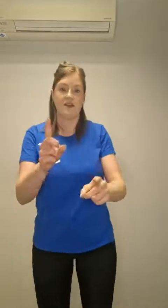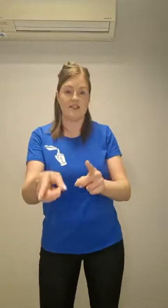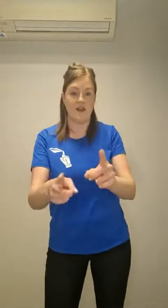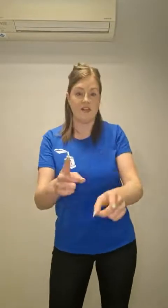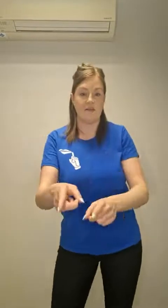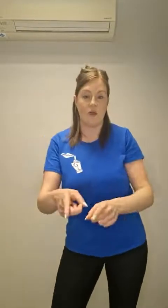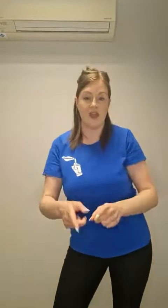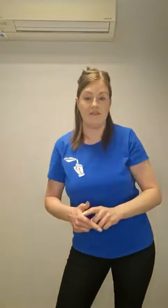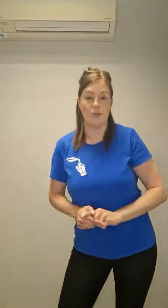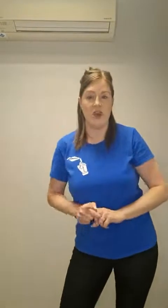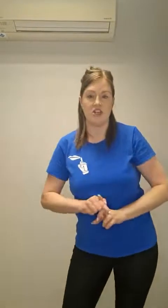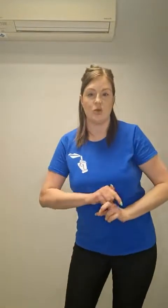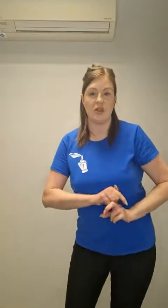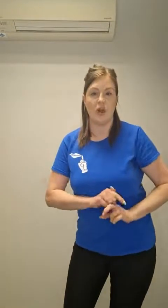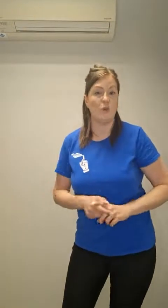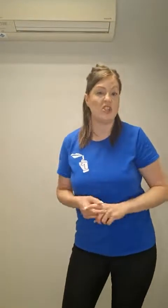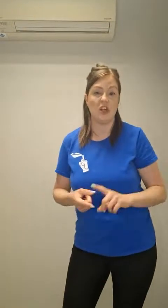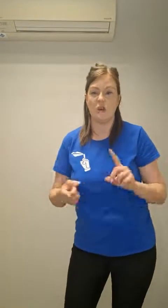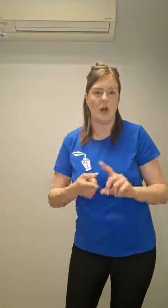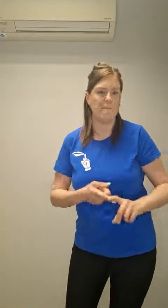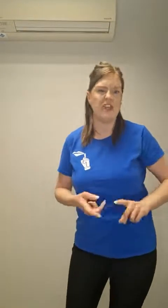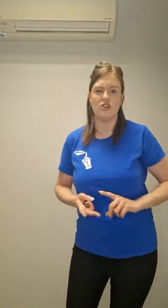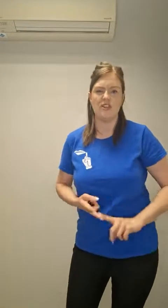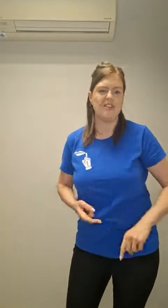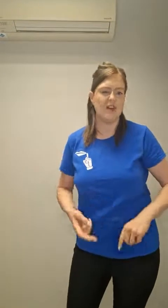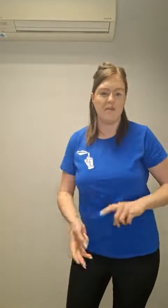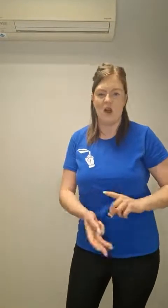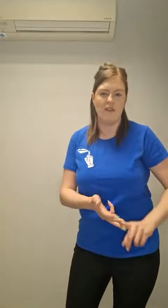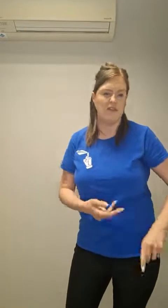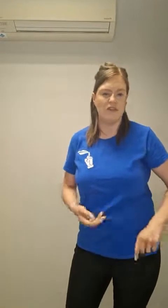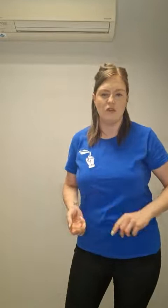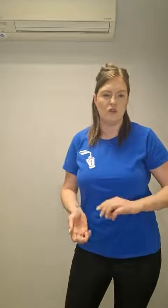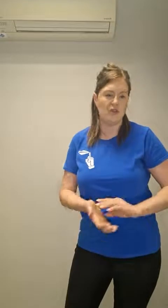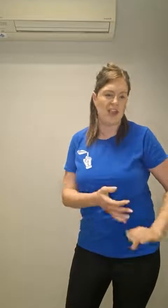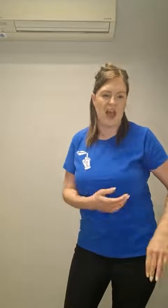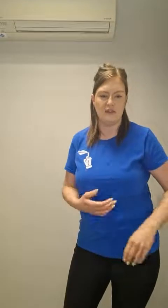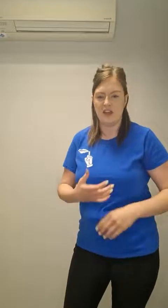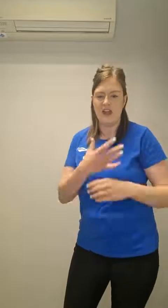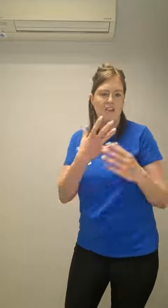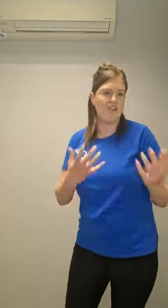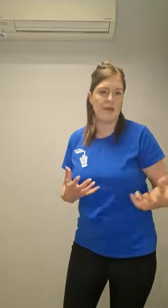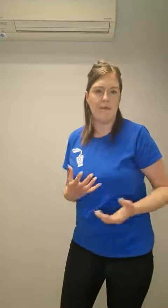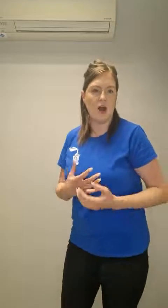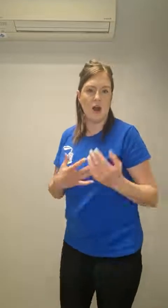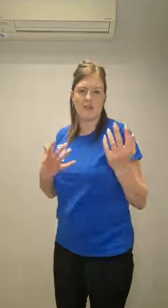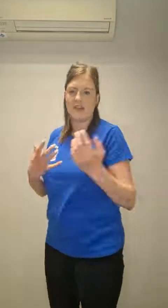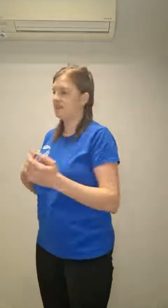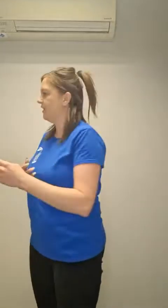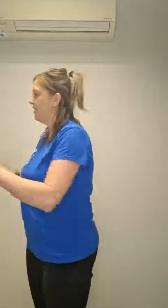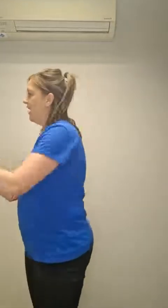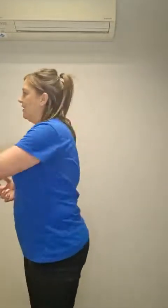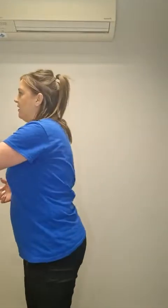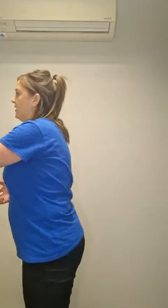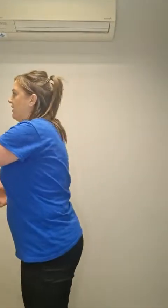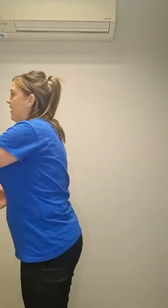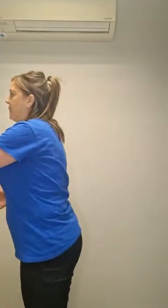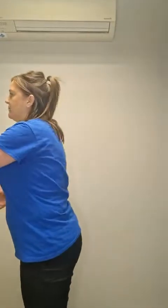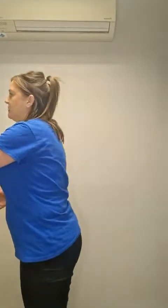signs that we've got here for where shall we go, which include like beach, cinema, the zoo, the cafe, theme park, things like that. So